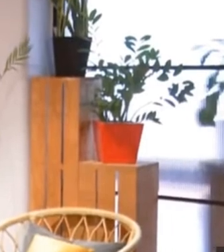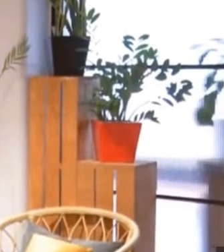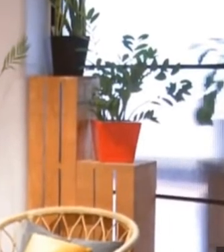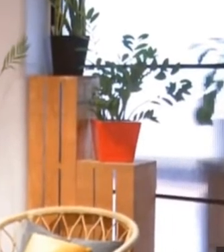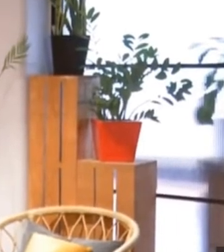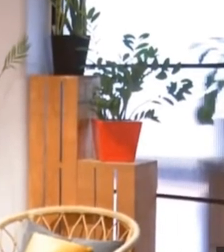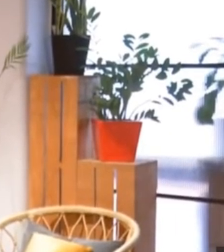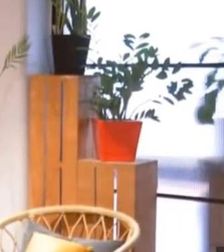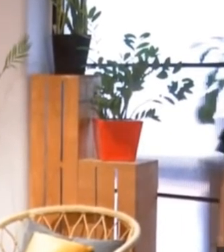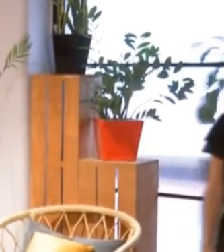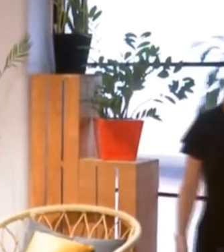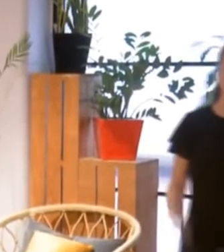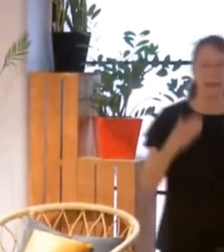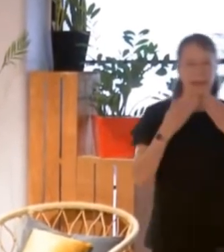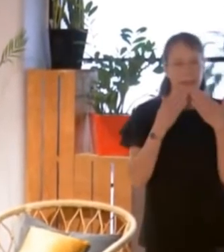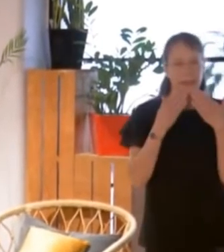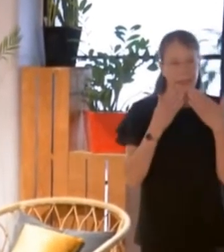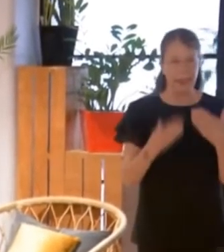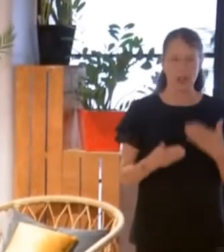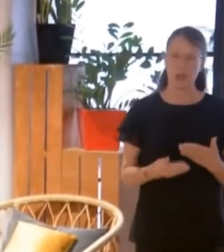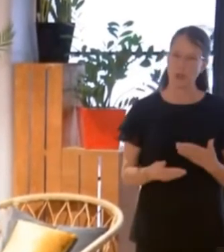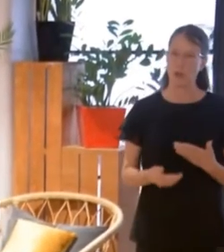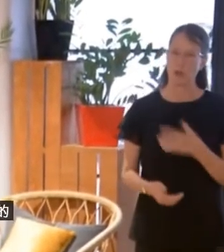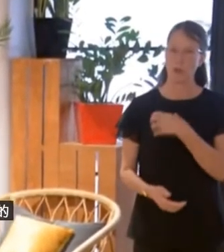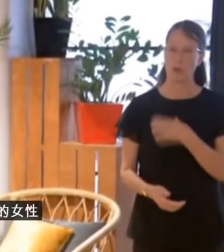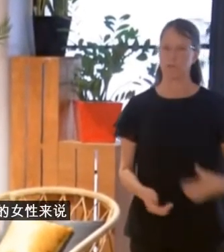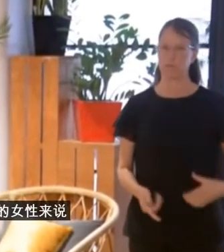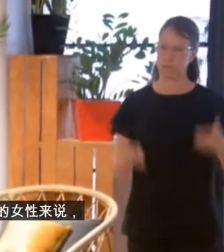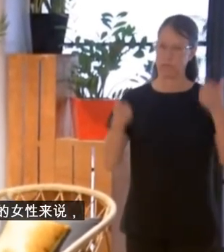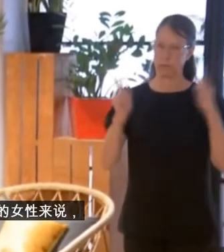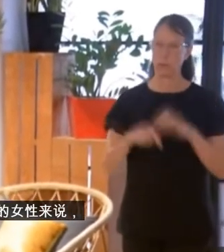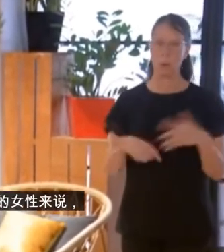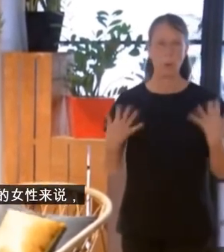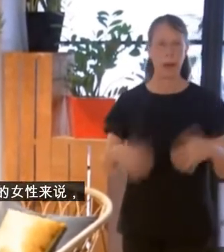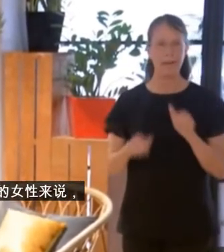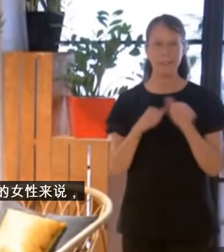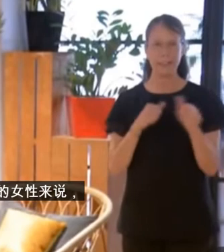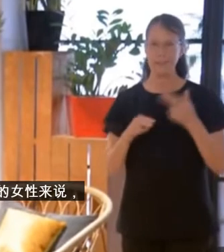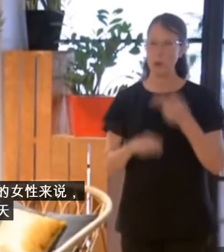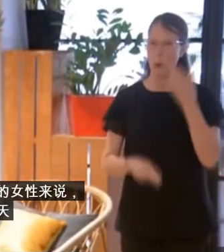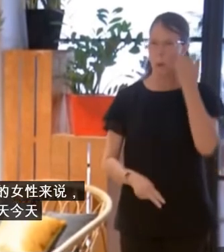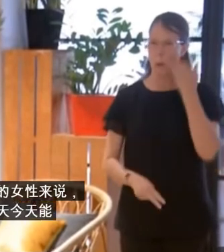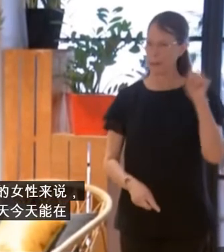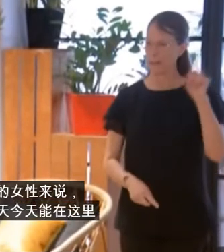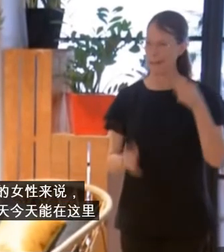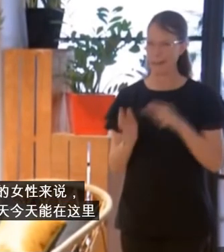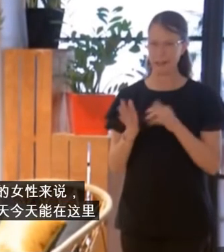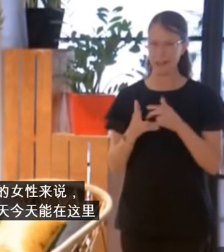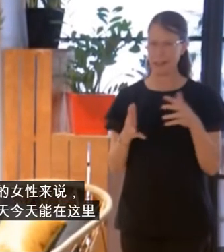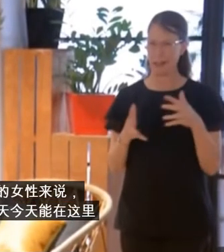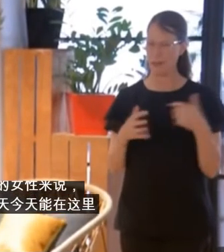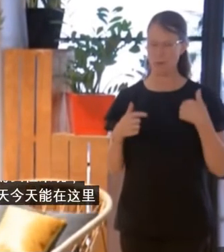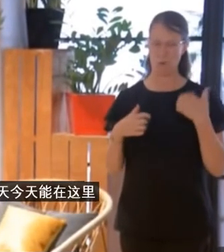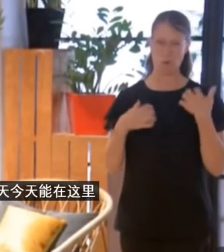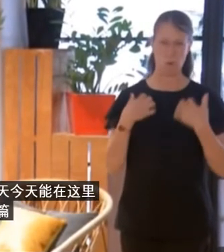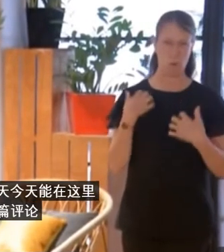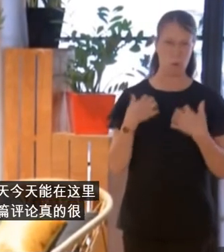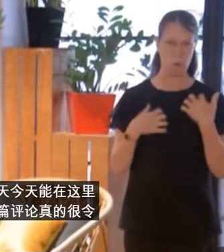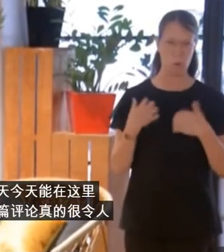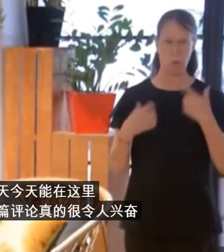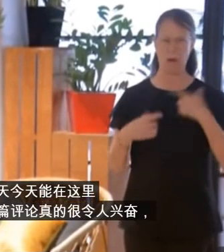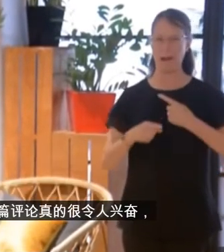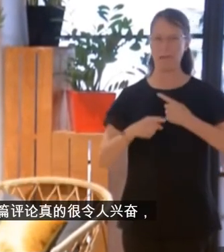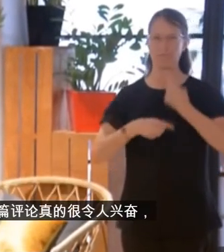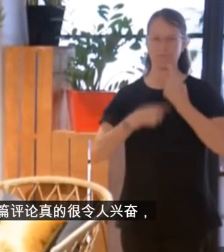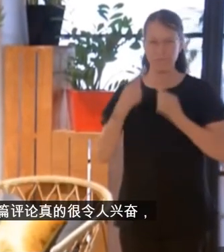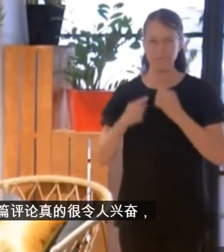Thank you very much, Premier, and what a great day for women in New South Wales. It is really exciting to be here today to talk about